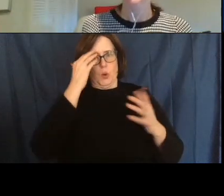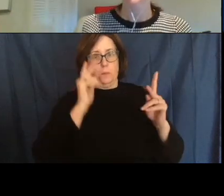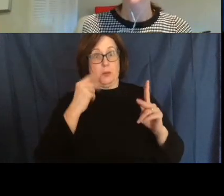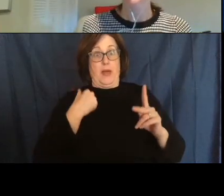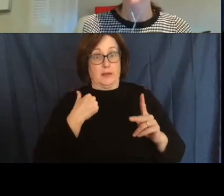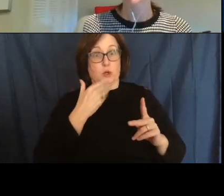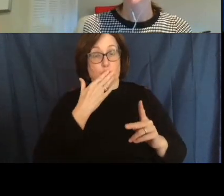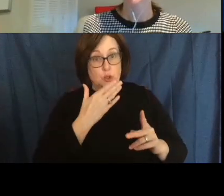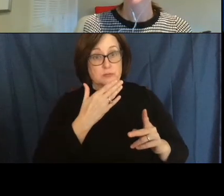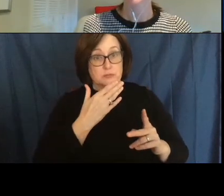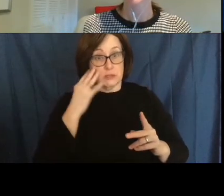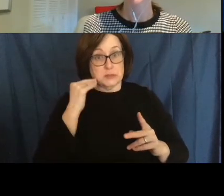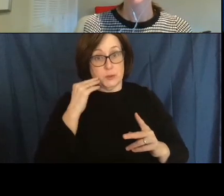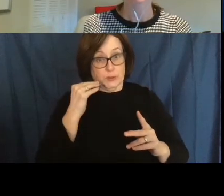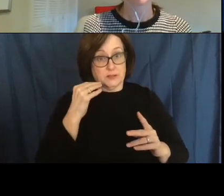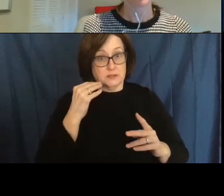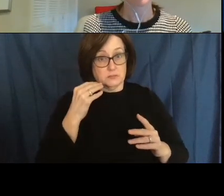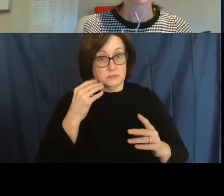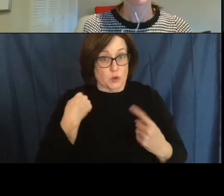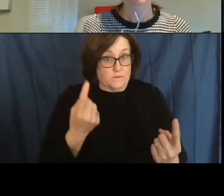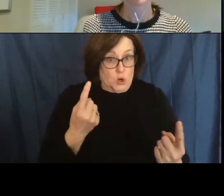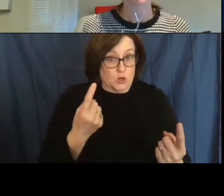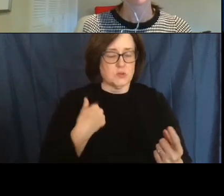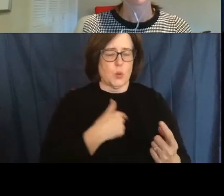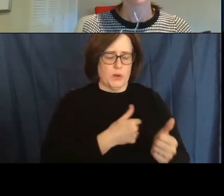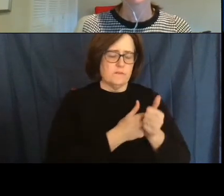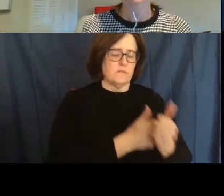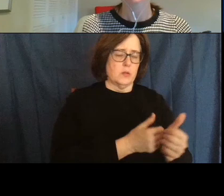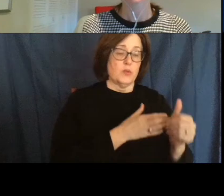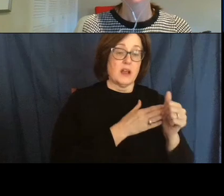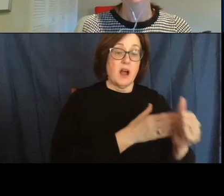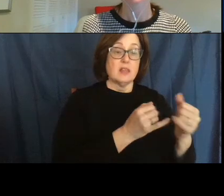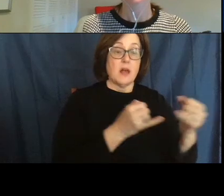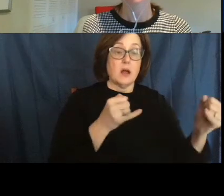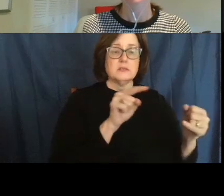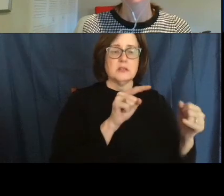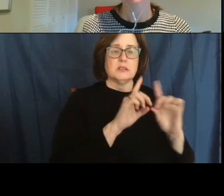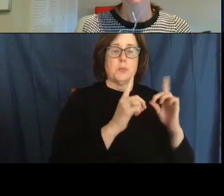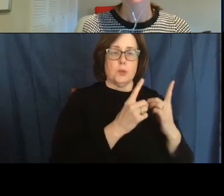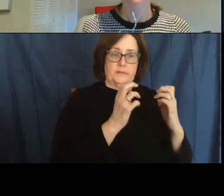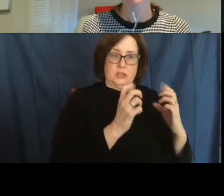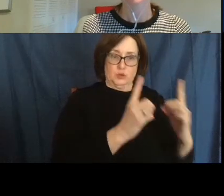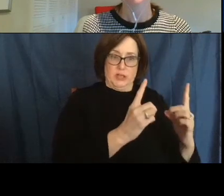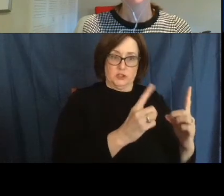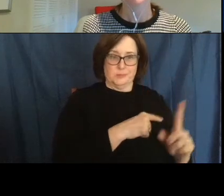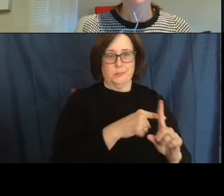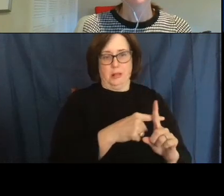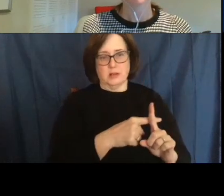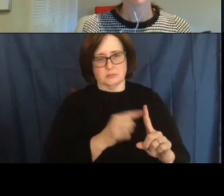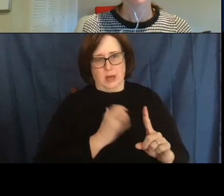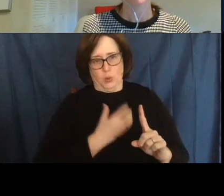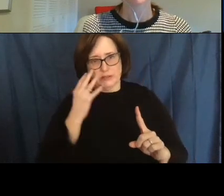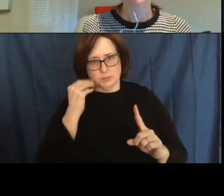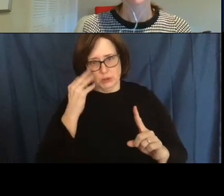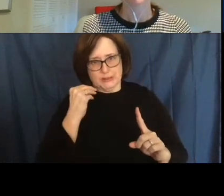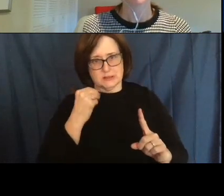guidelines that we follow from the Department of Education and just the experience we have, that's helped us. But I do think in a case like Code